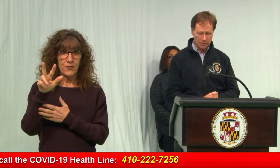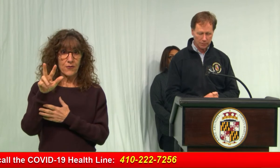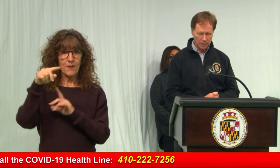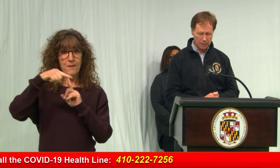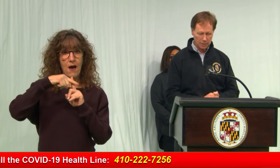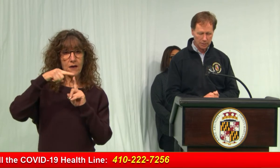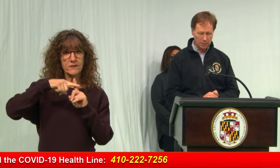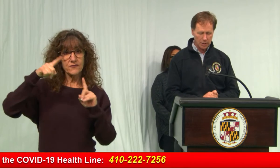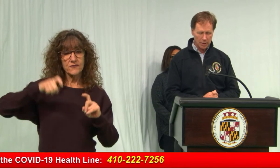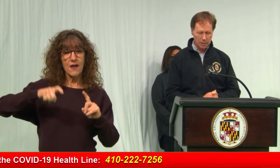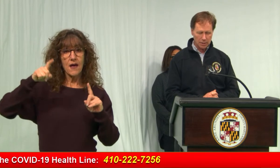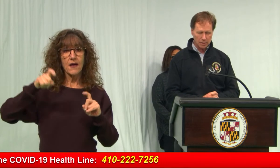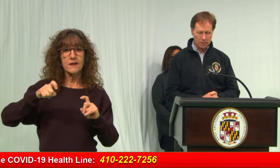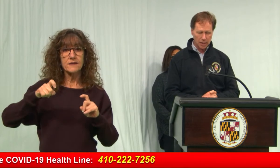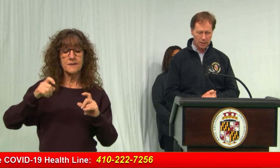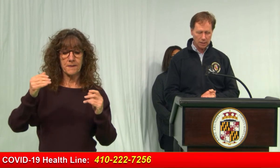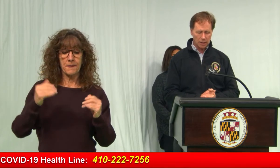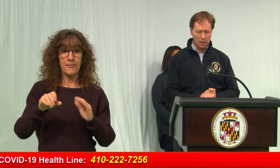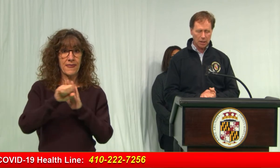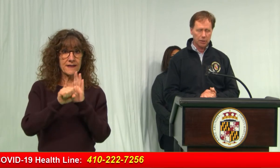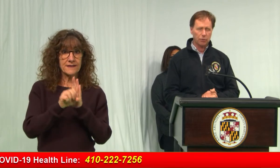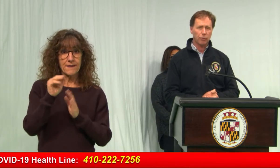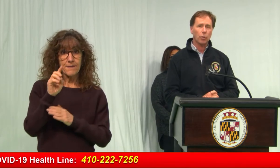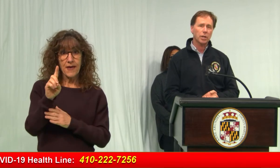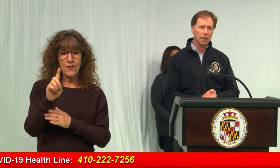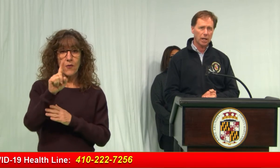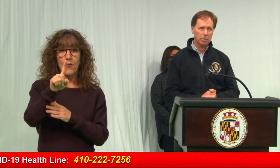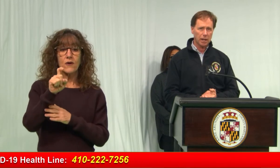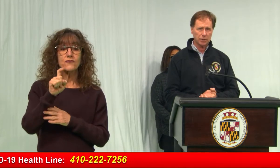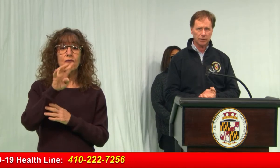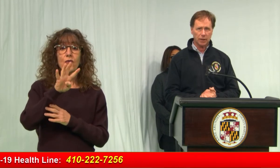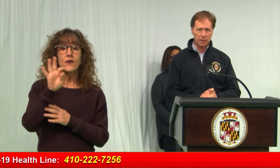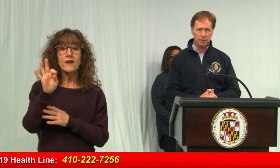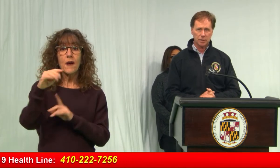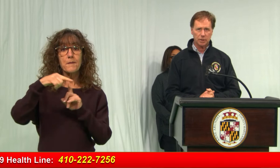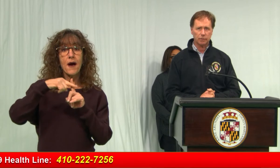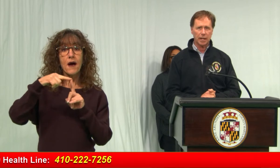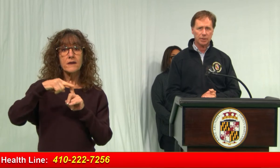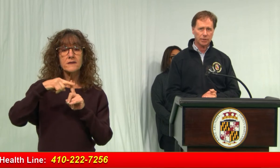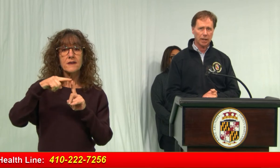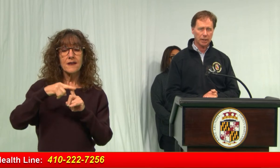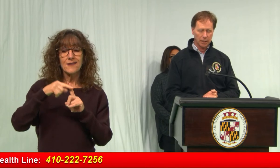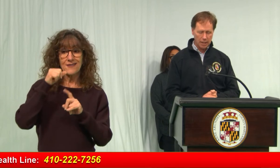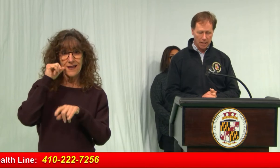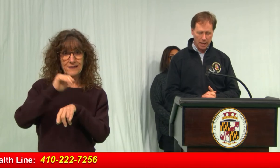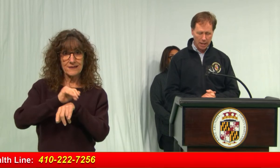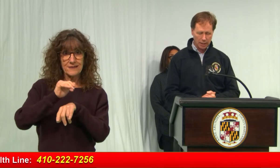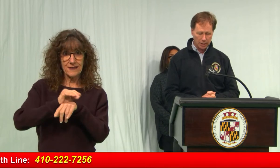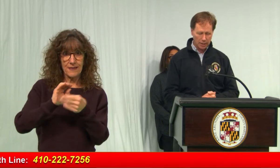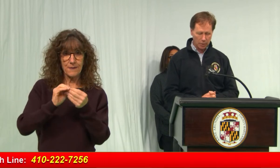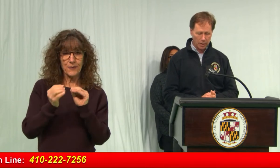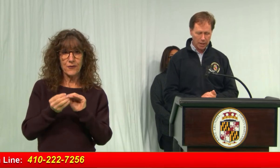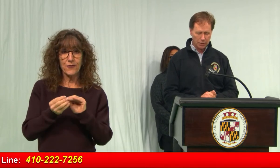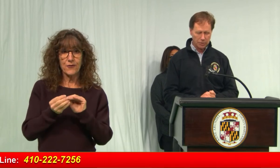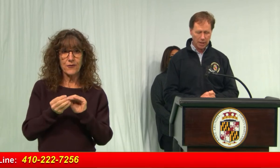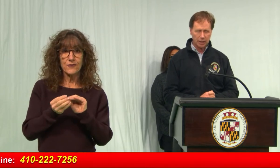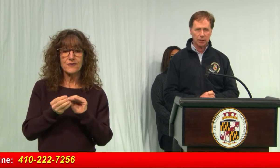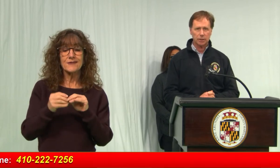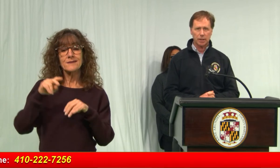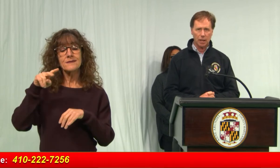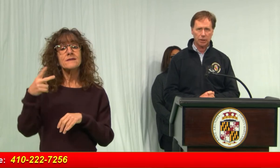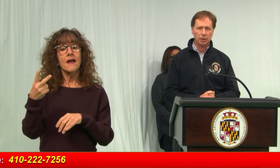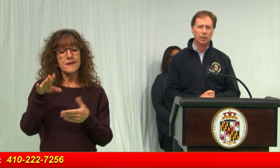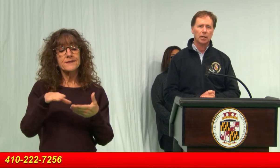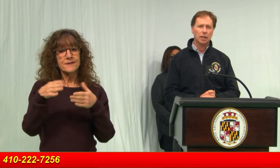19,643 positive cases. In the state, 149 positive cases as of last night. And we had our